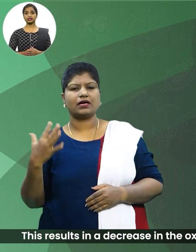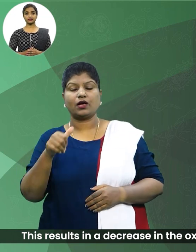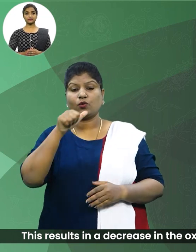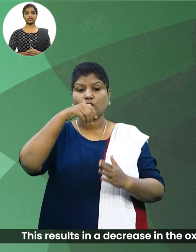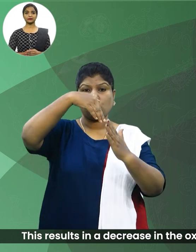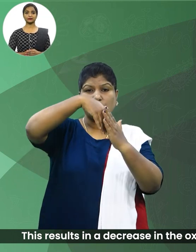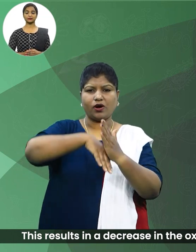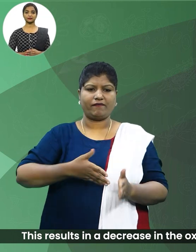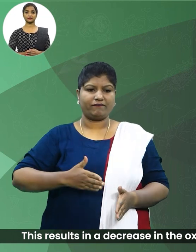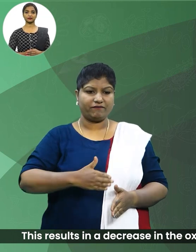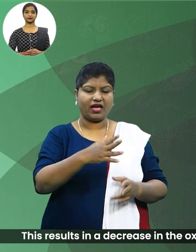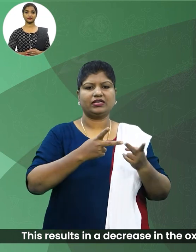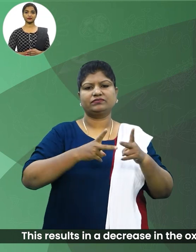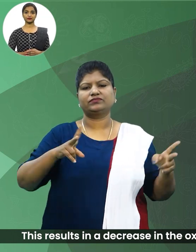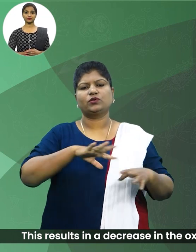organisms.